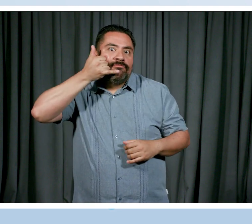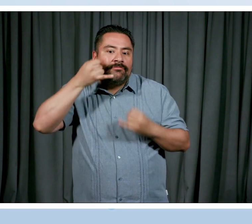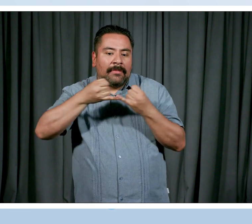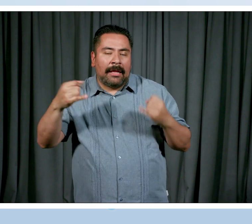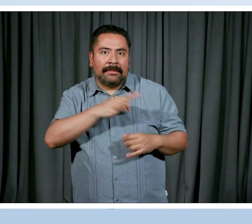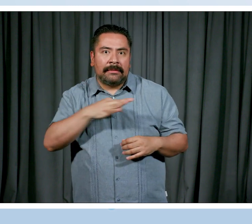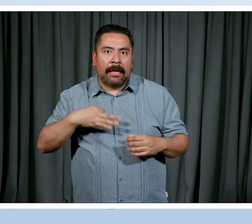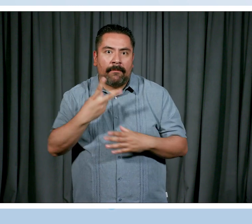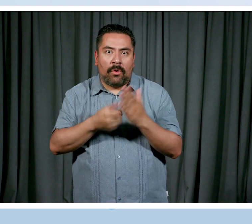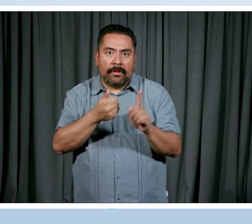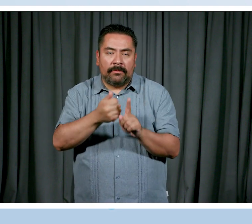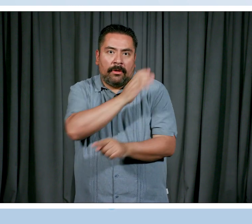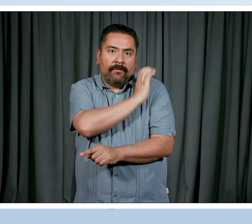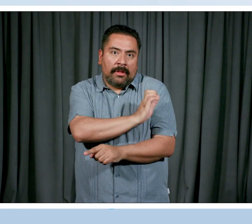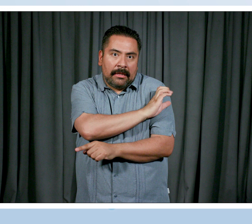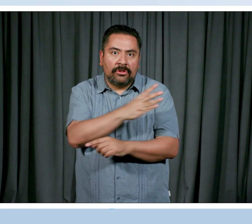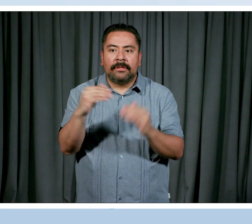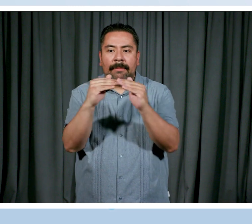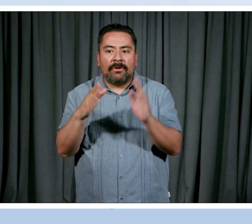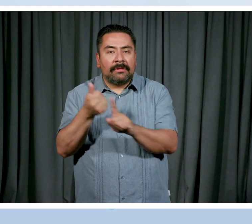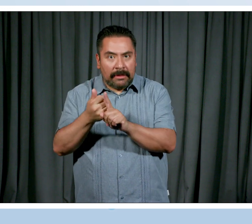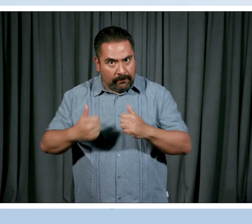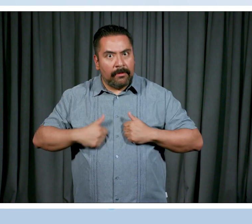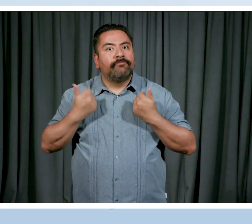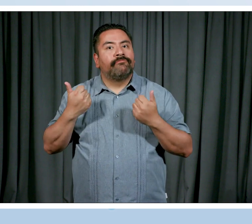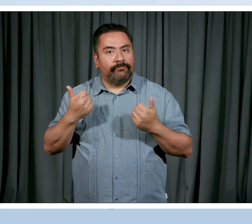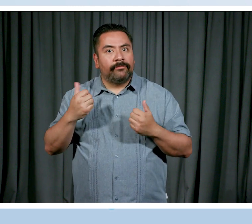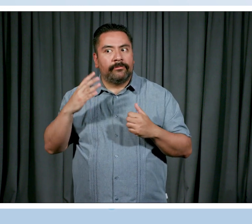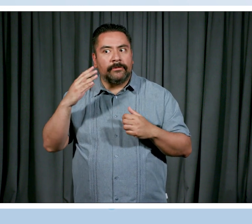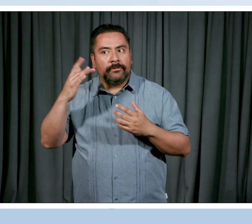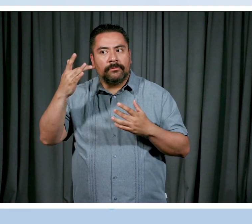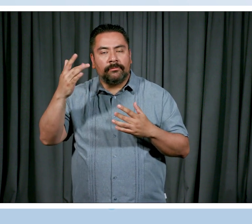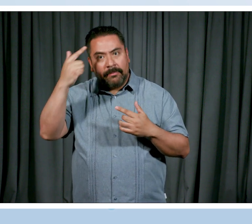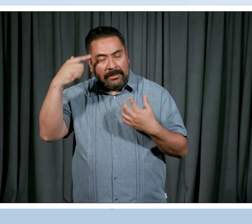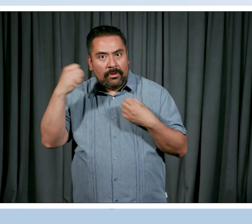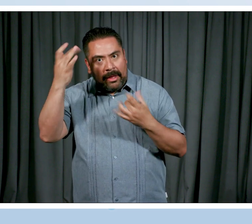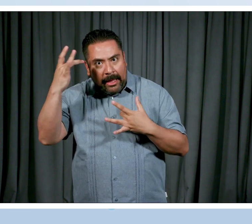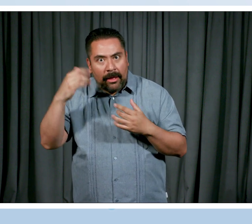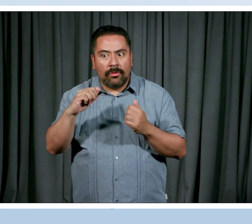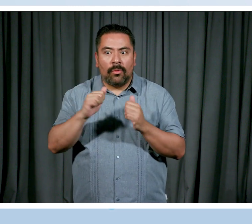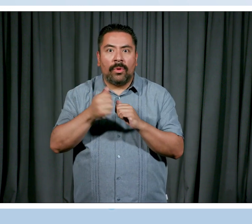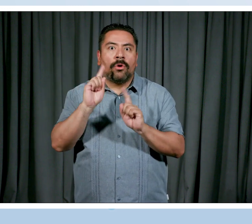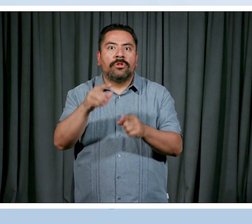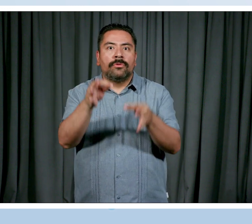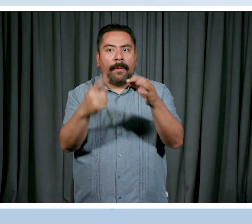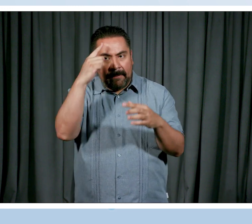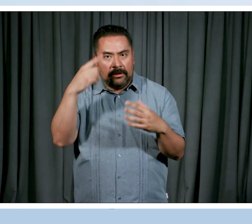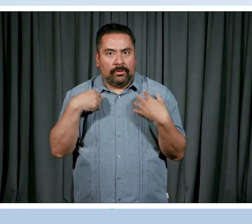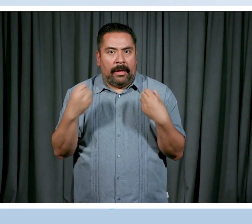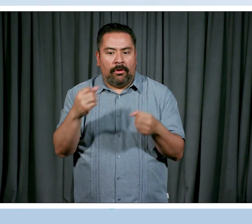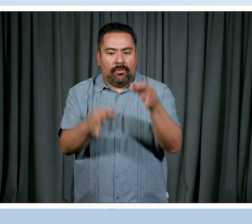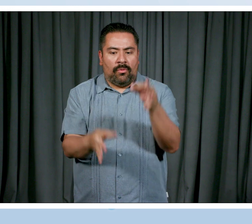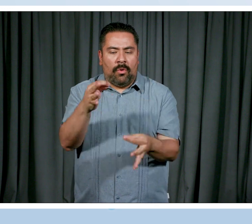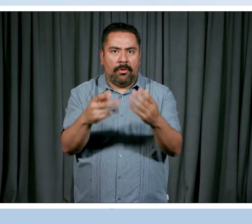both clinicians and peers, people who are living with mental illnesses. We do this through our mental health court program, where we're sitting in the court with people who have